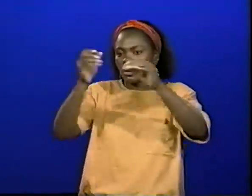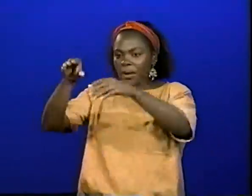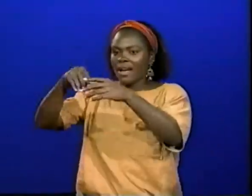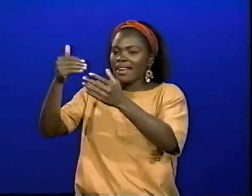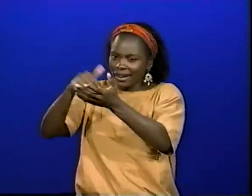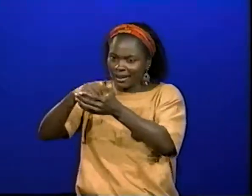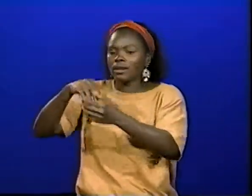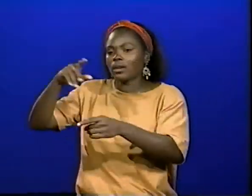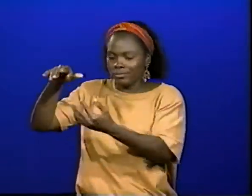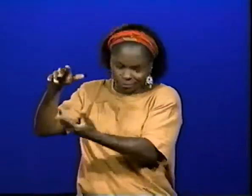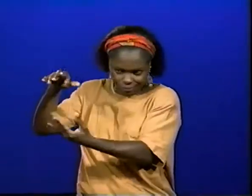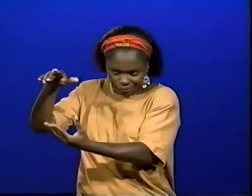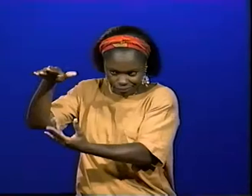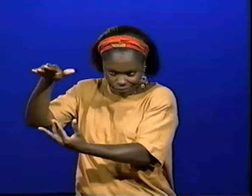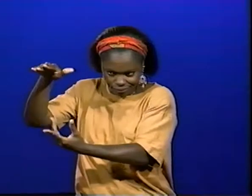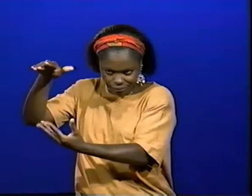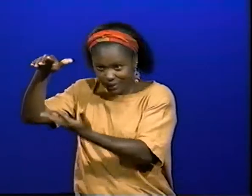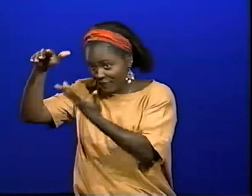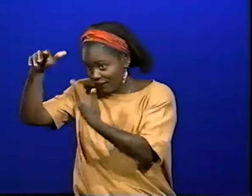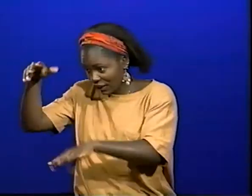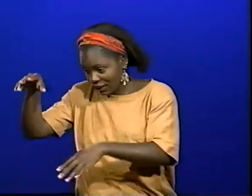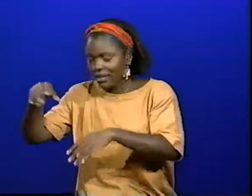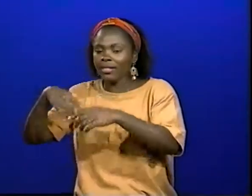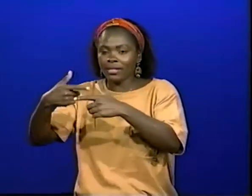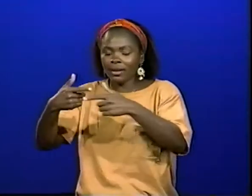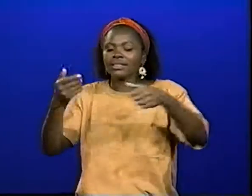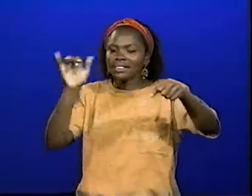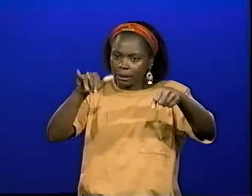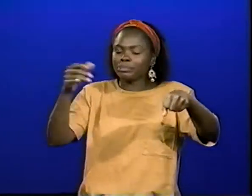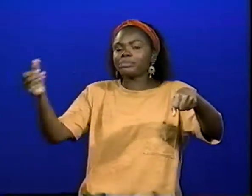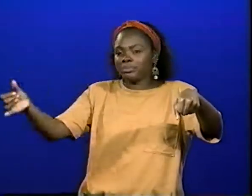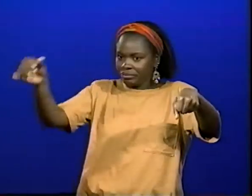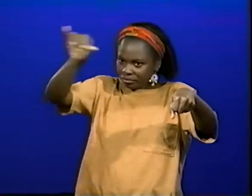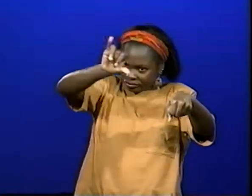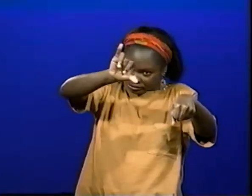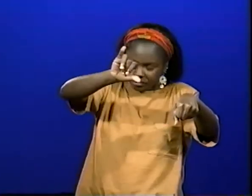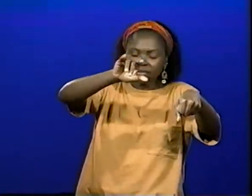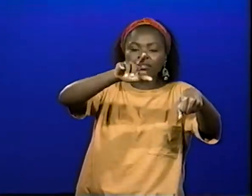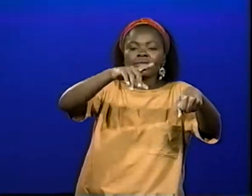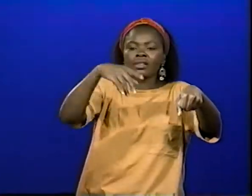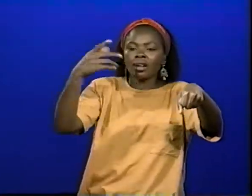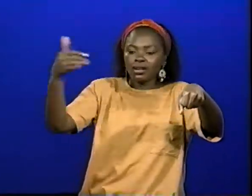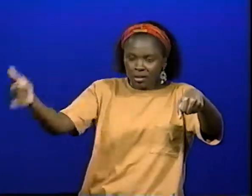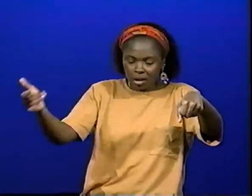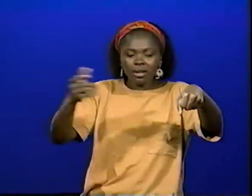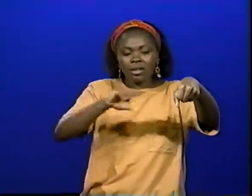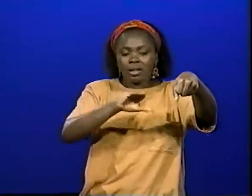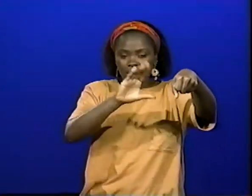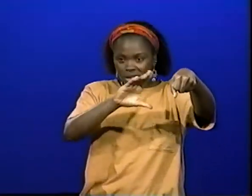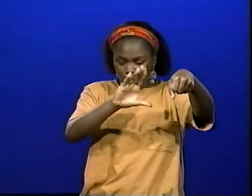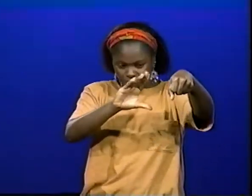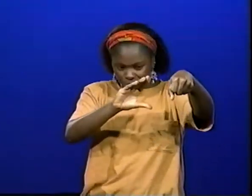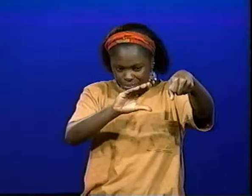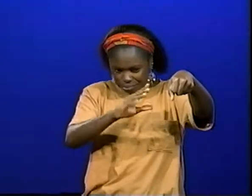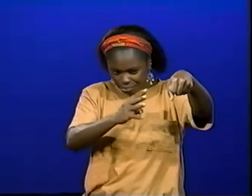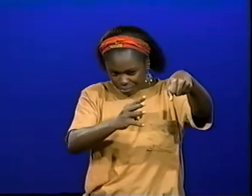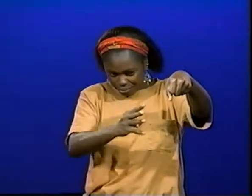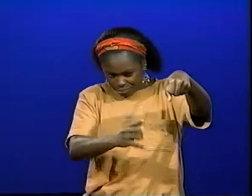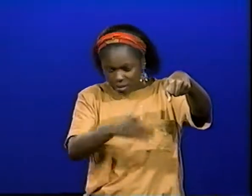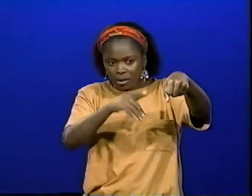And then after you're done, if you have more carrots left, repeat the process. Put it in the blender, add some water, then pour it back through the cloth again,